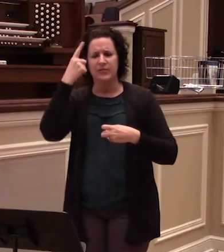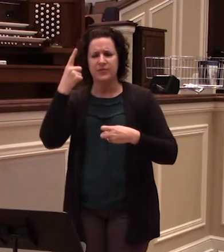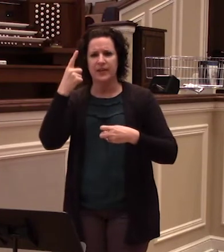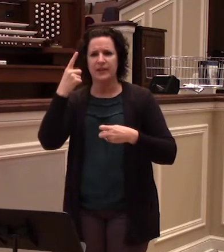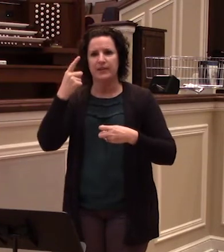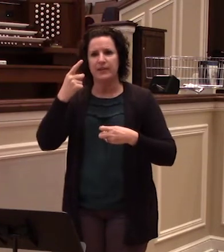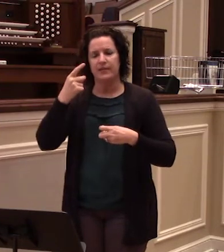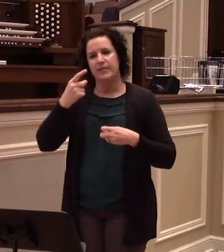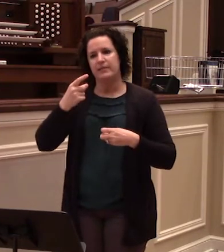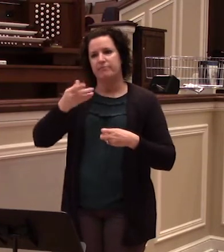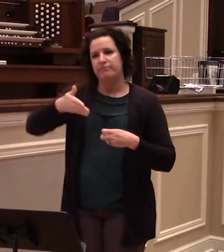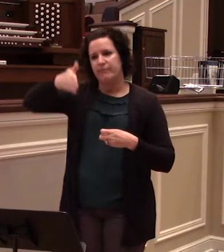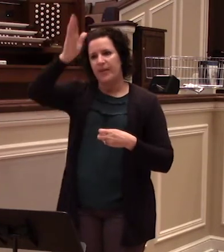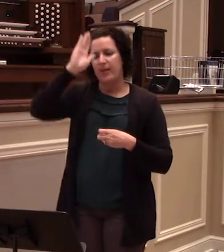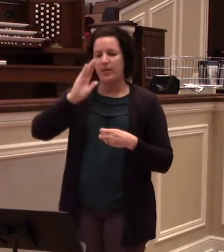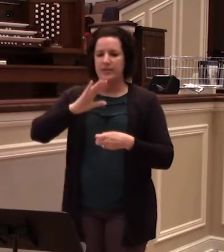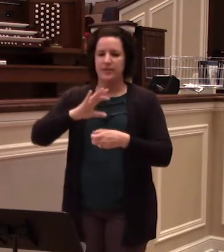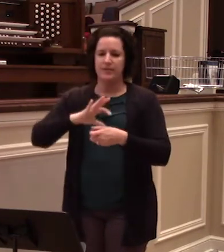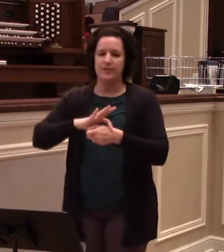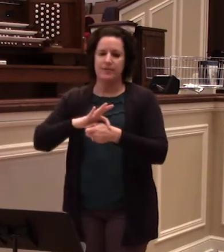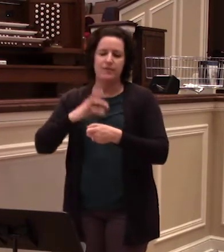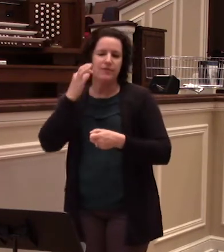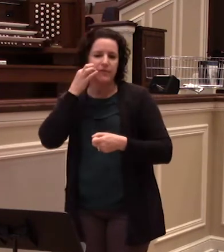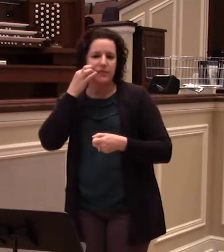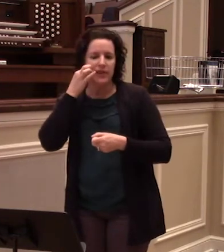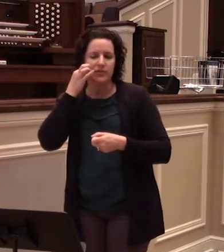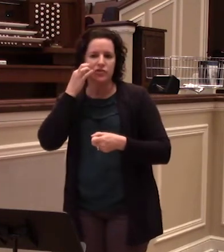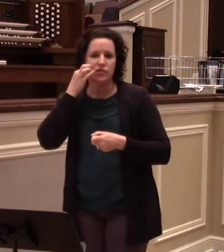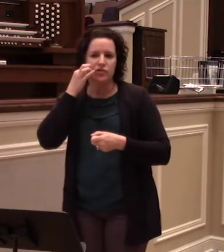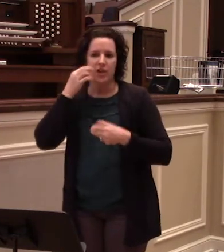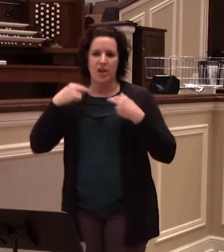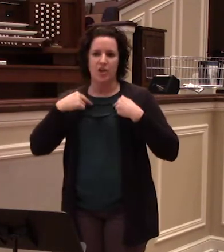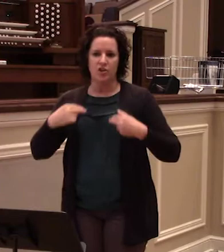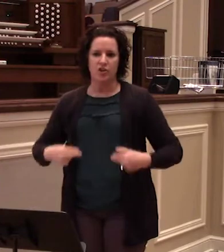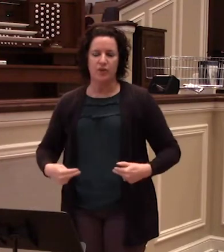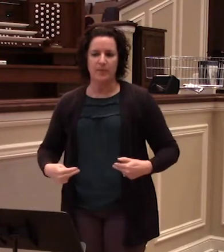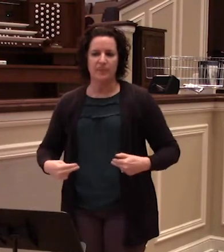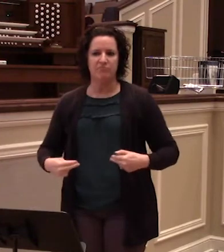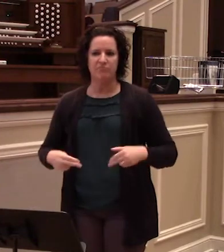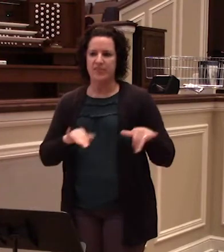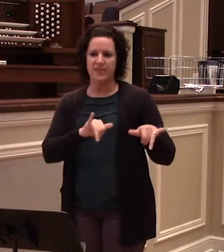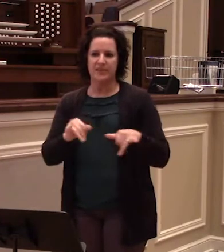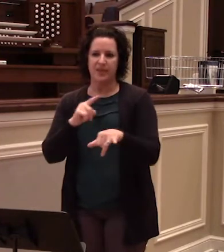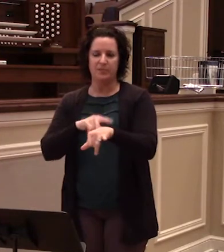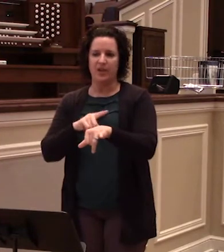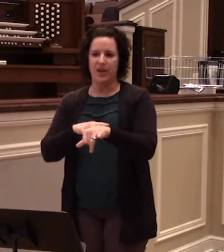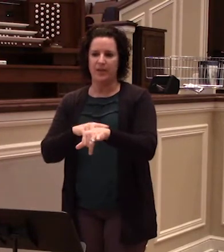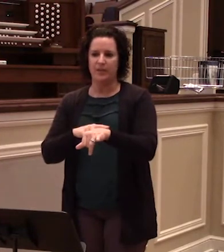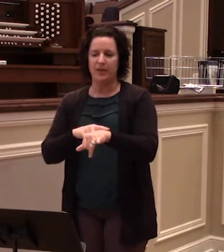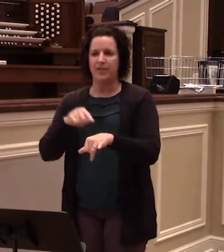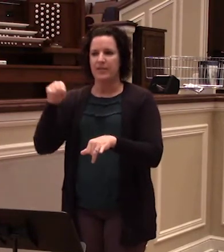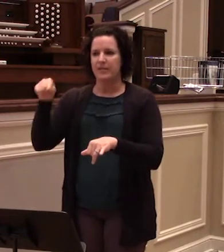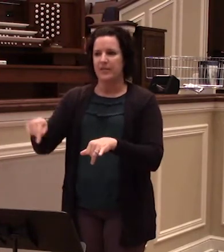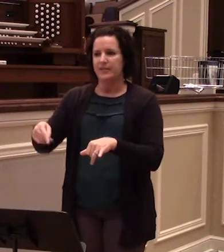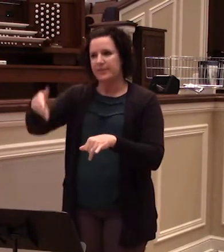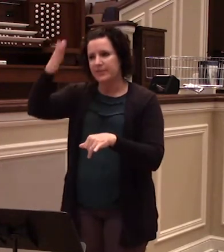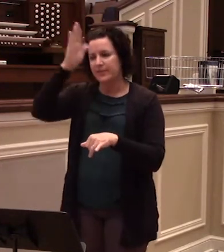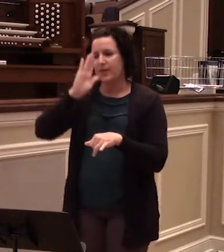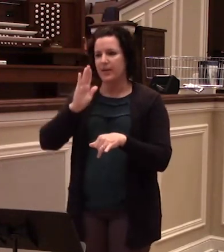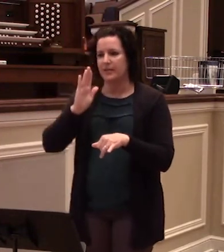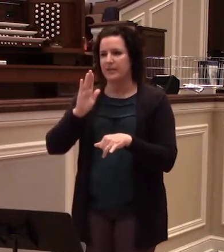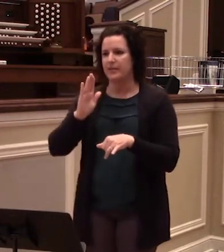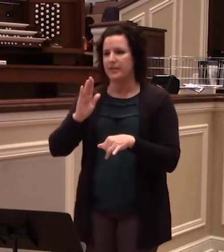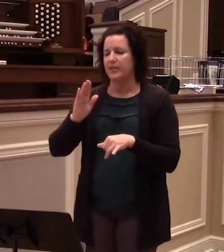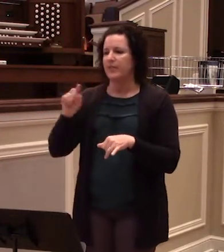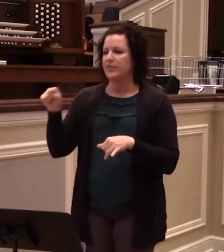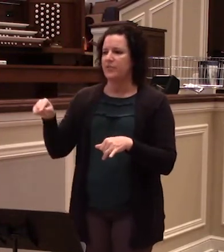is the firstborn over all creation. This is God, and this is what God looks like. This is what Jesus is saying at